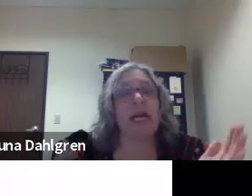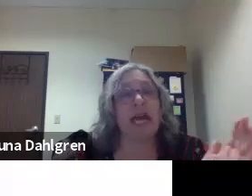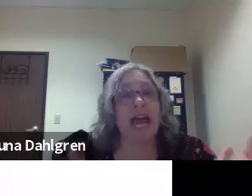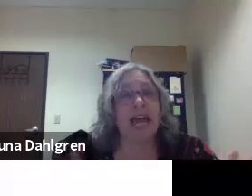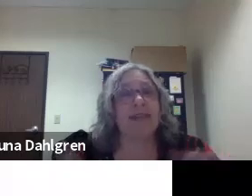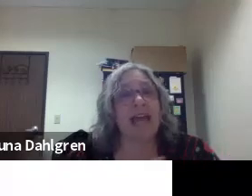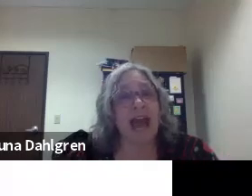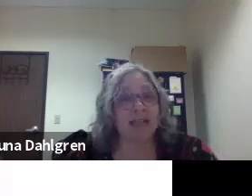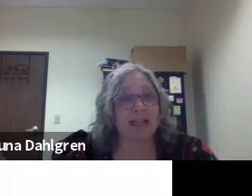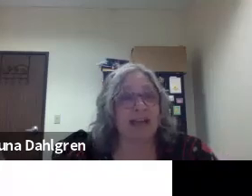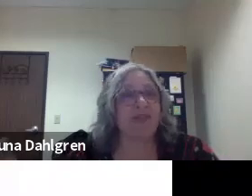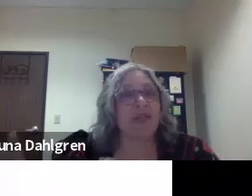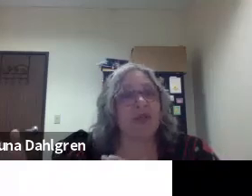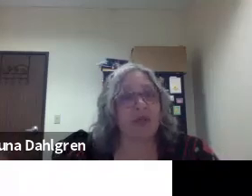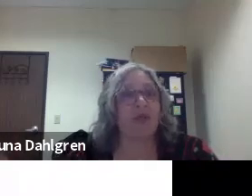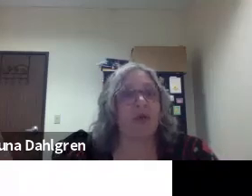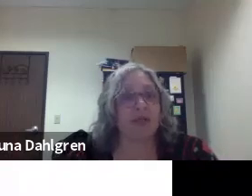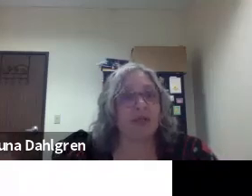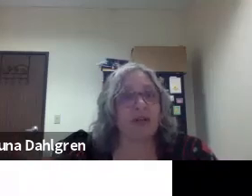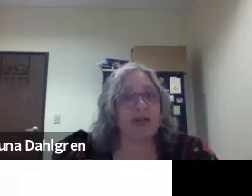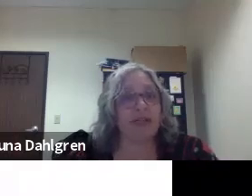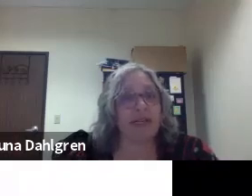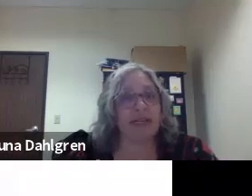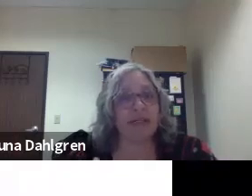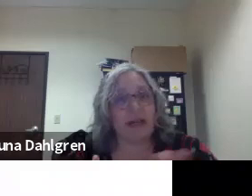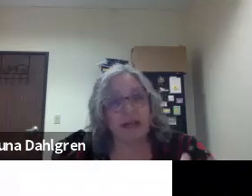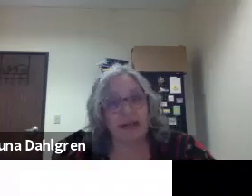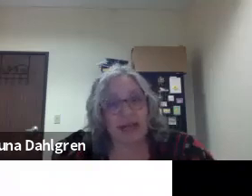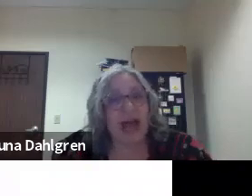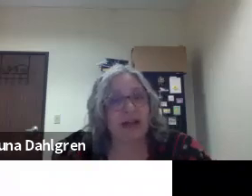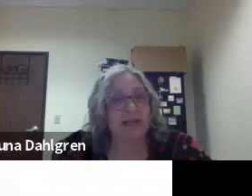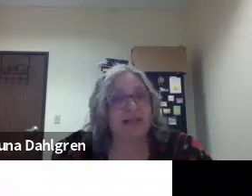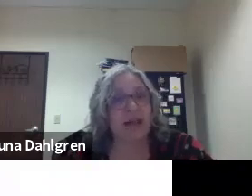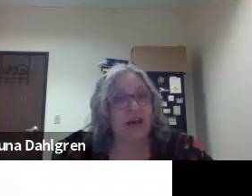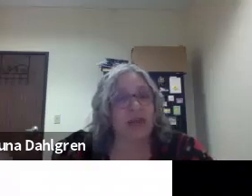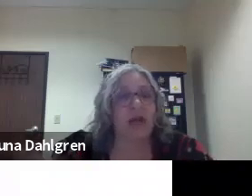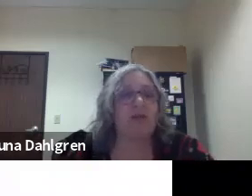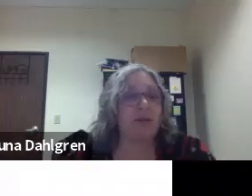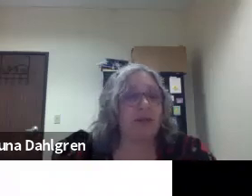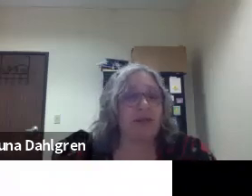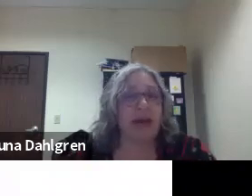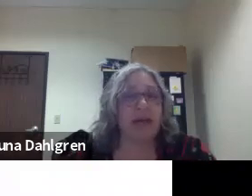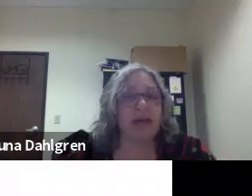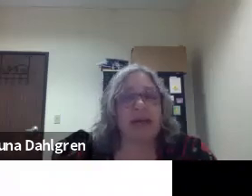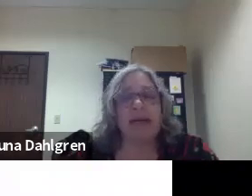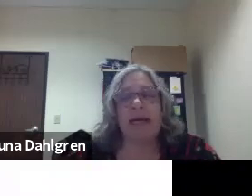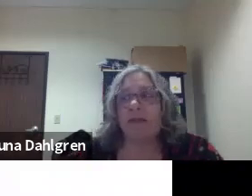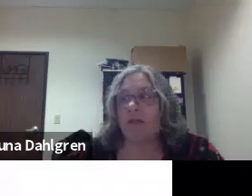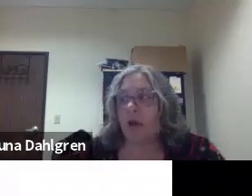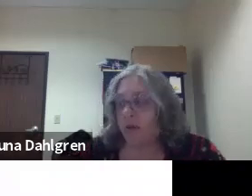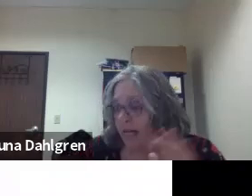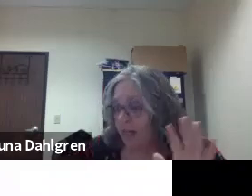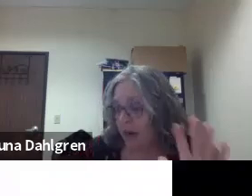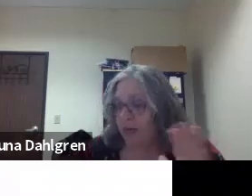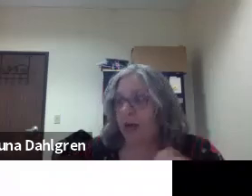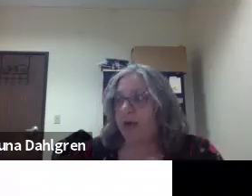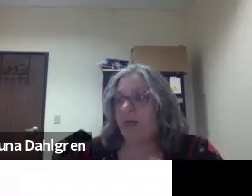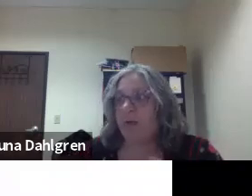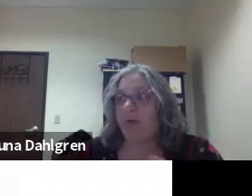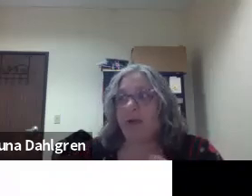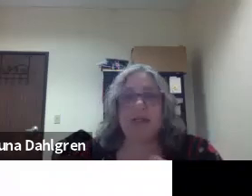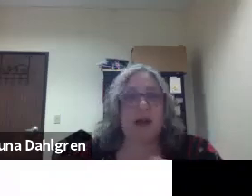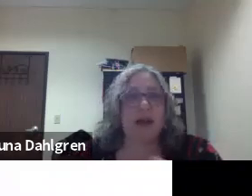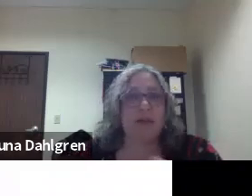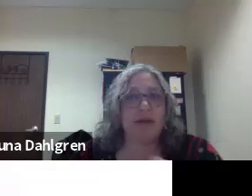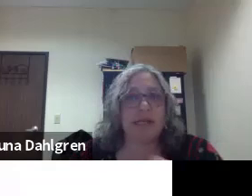healthcare, and the access to supports and services that access to healthcare might provide. So that's primarily